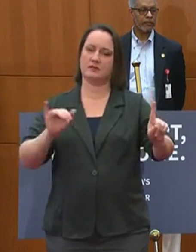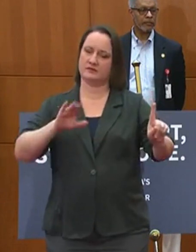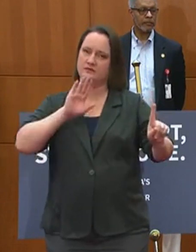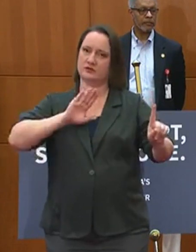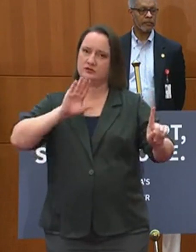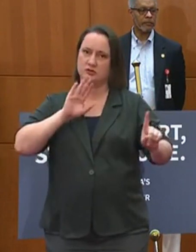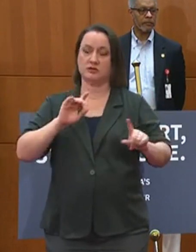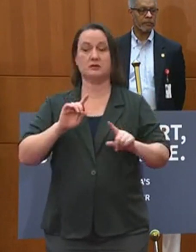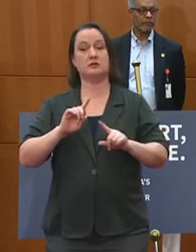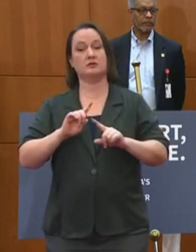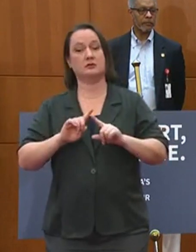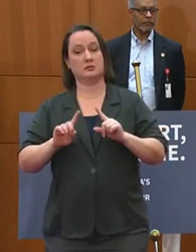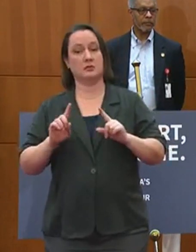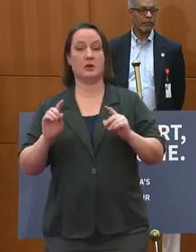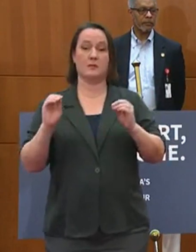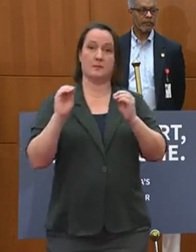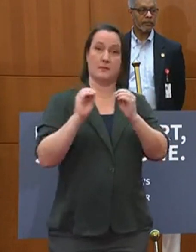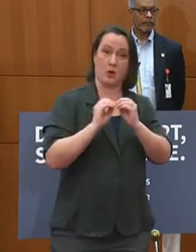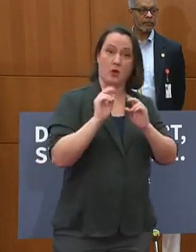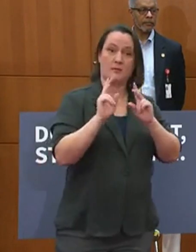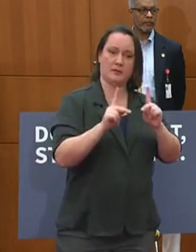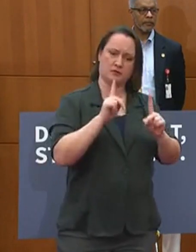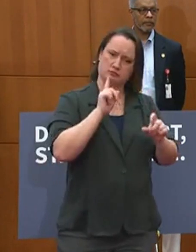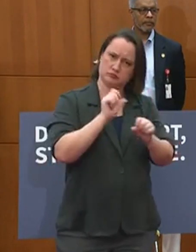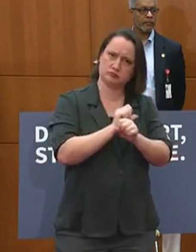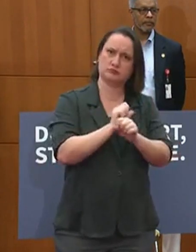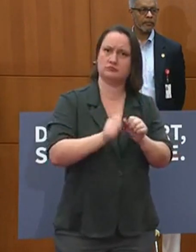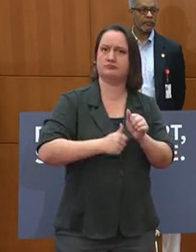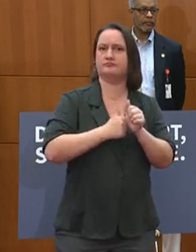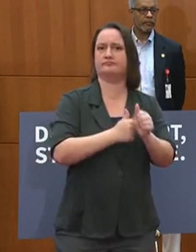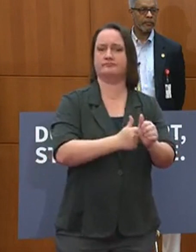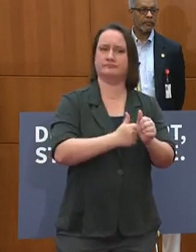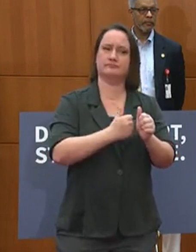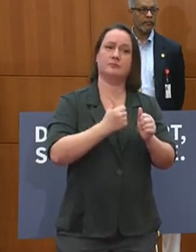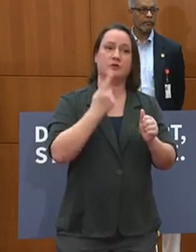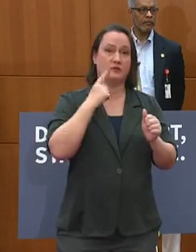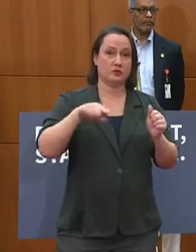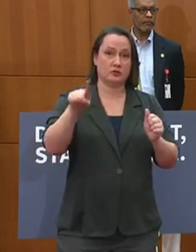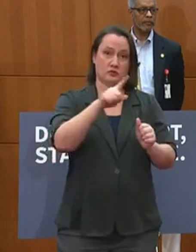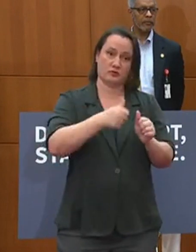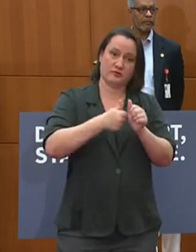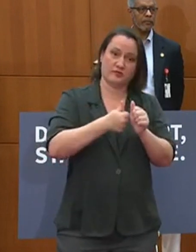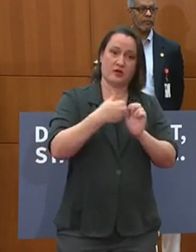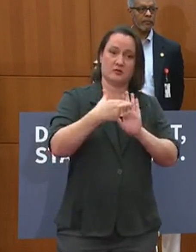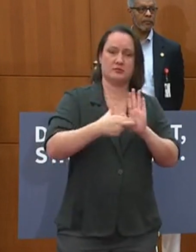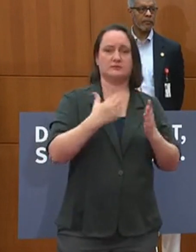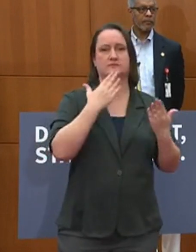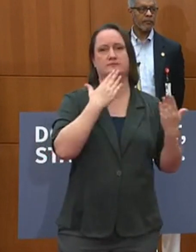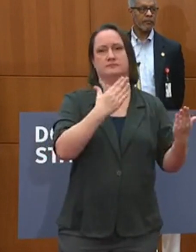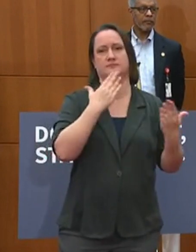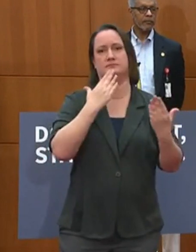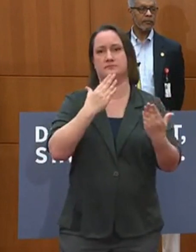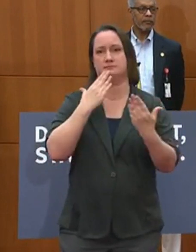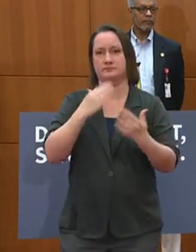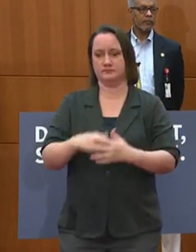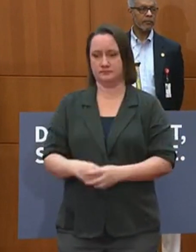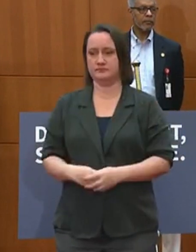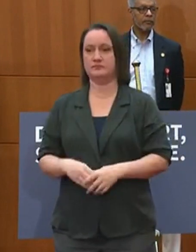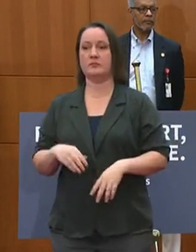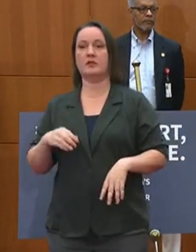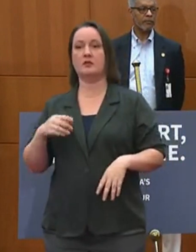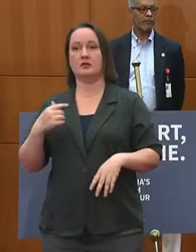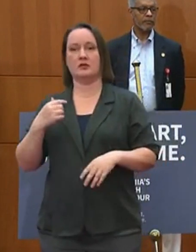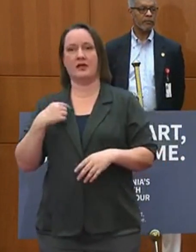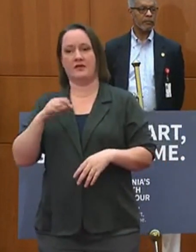more Virginians who are, and to all of you out there that are, I say thank you. We have frontline